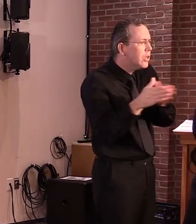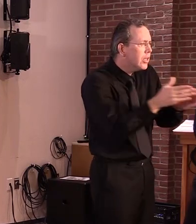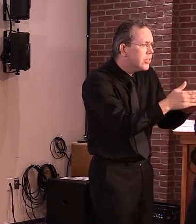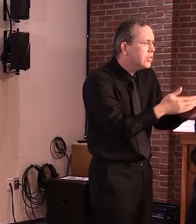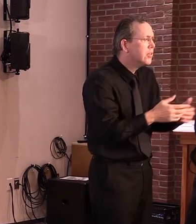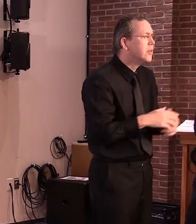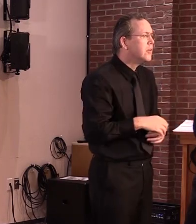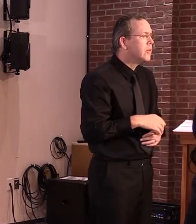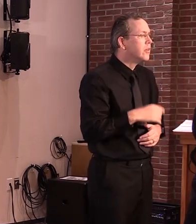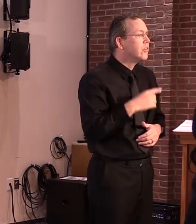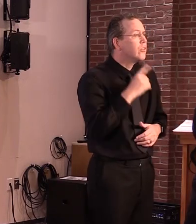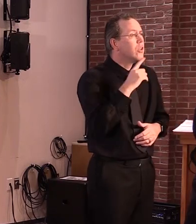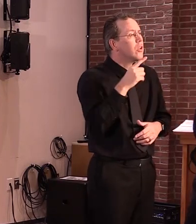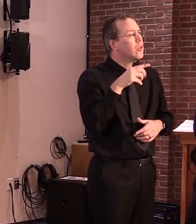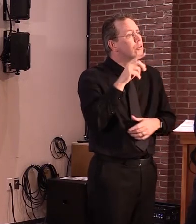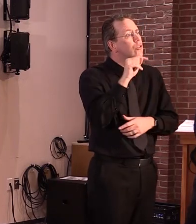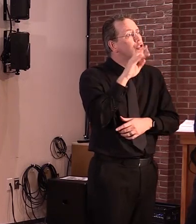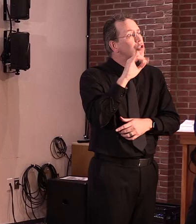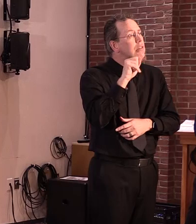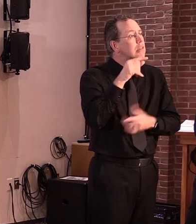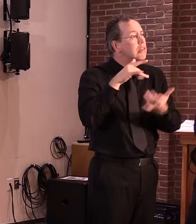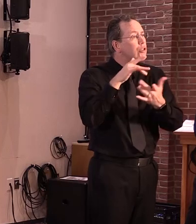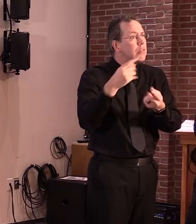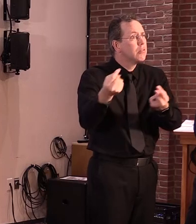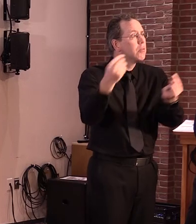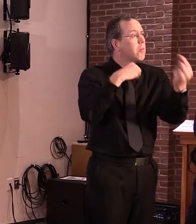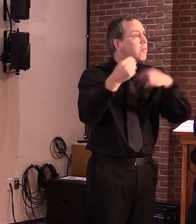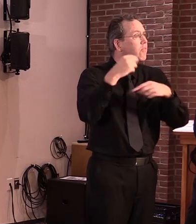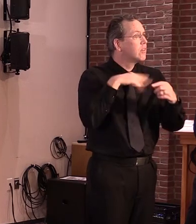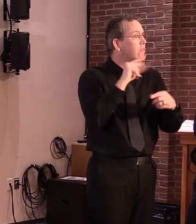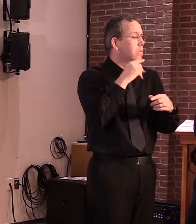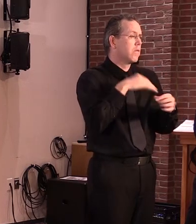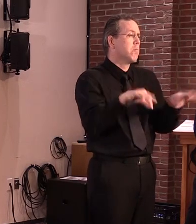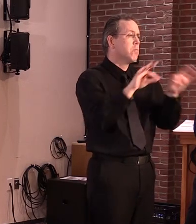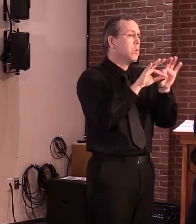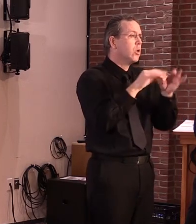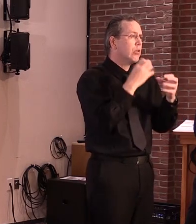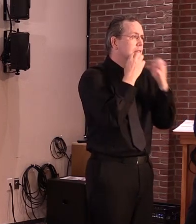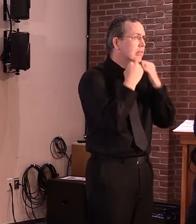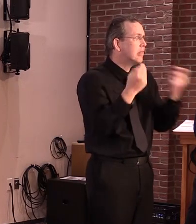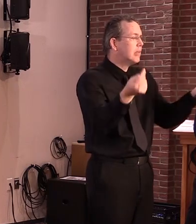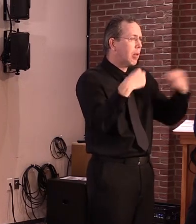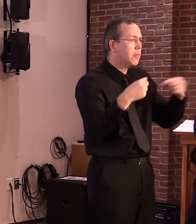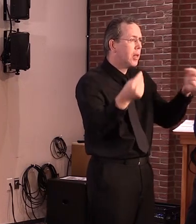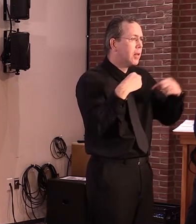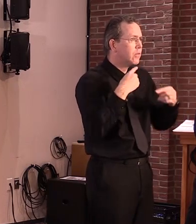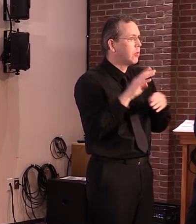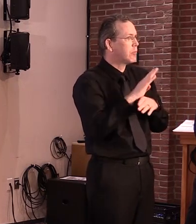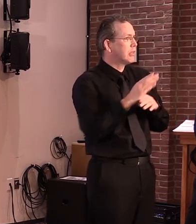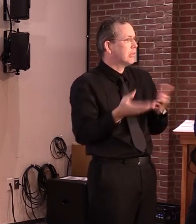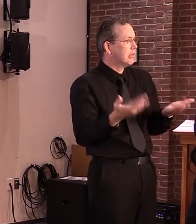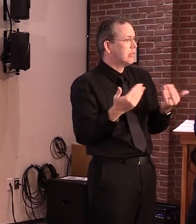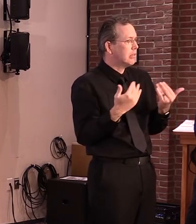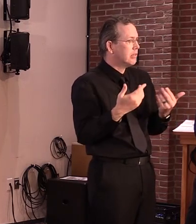So obviously we want to do this safely. But at the same time, we want to get there as quickly as we can.